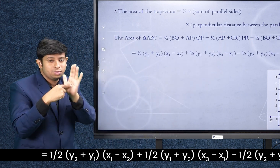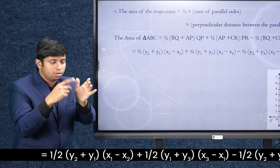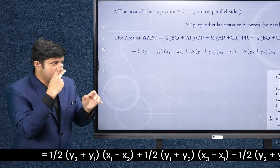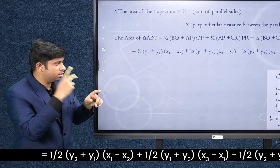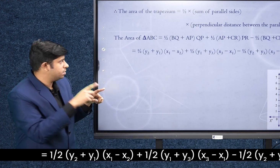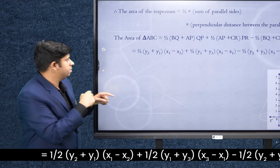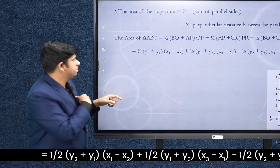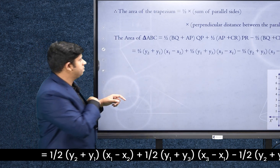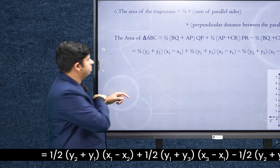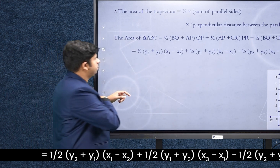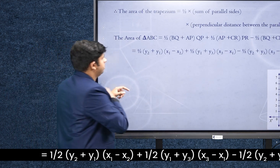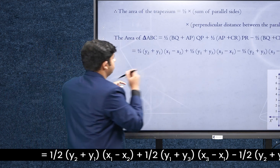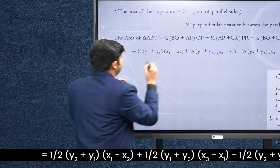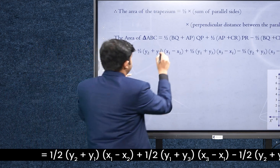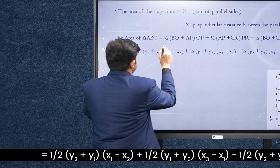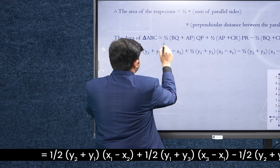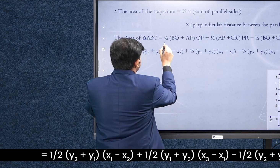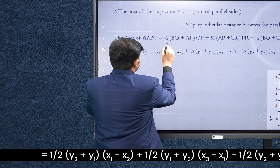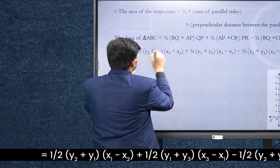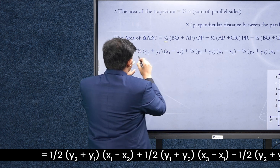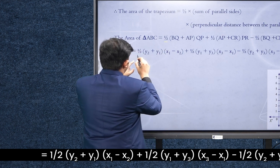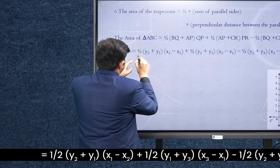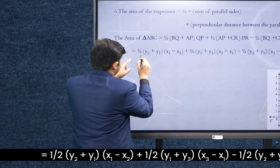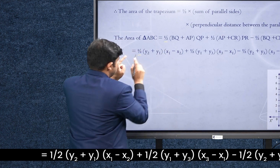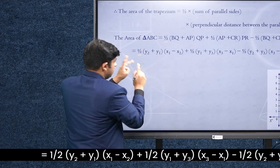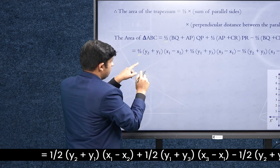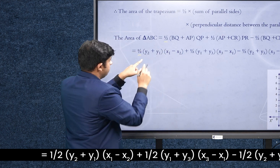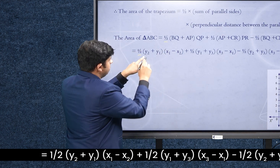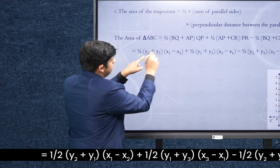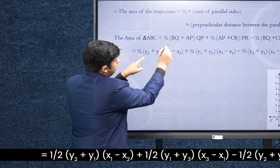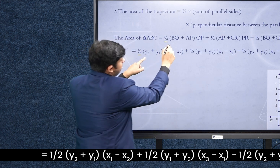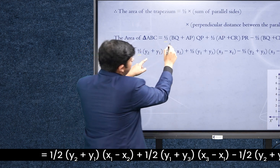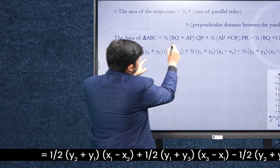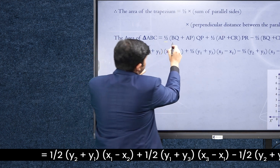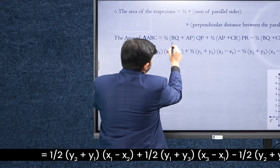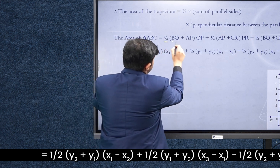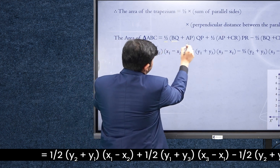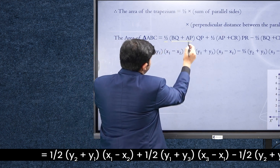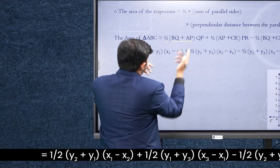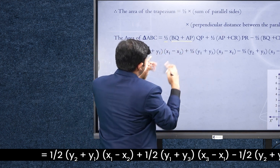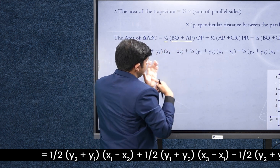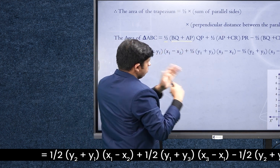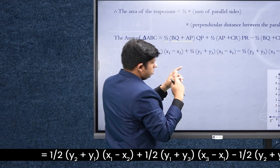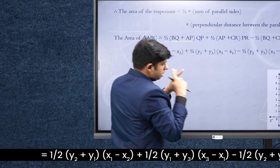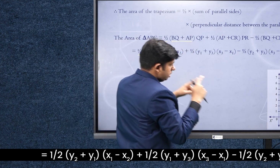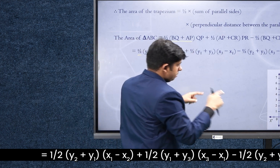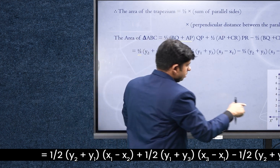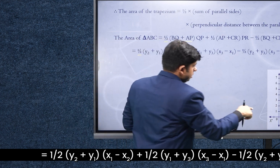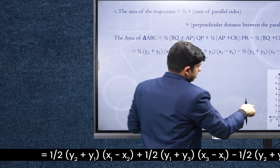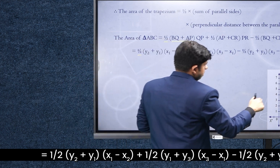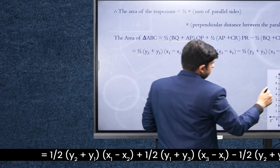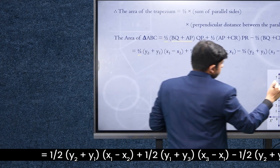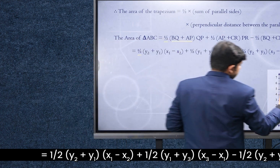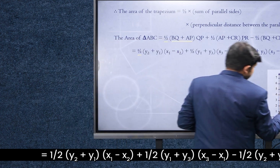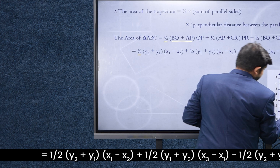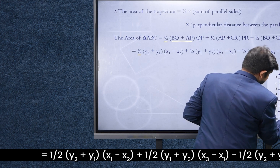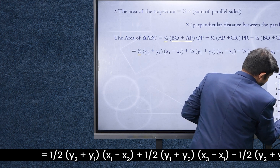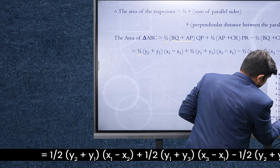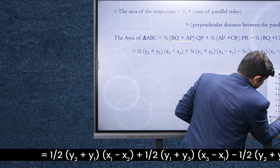That is equal to half into y2 plus y1 into x1 minus x2 plus half into y1 plus y3 into